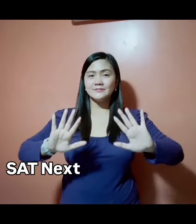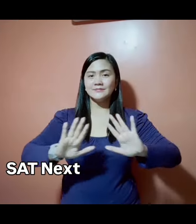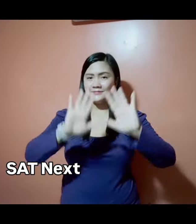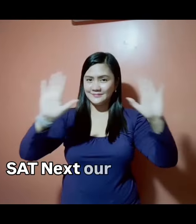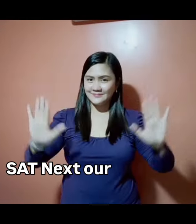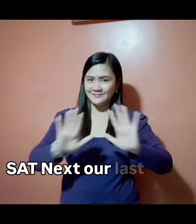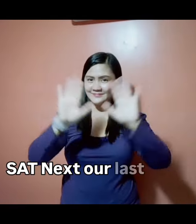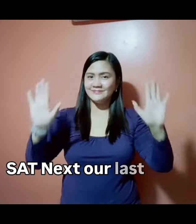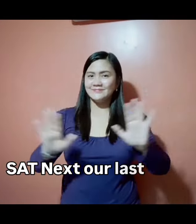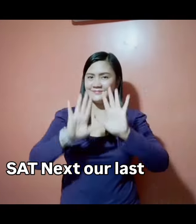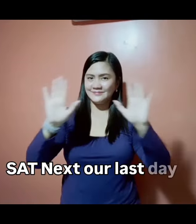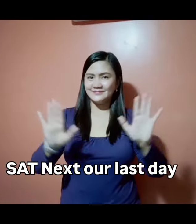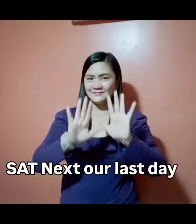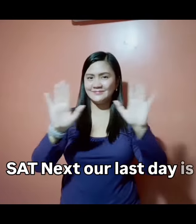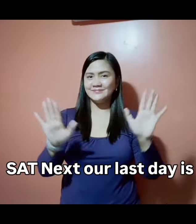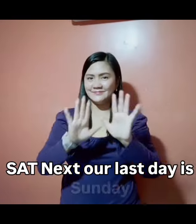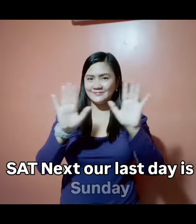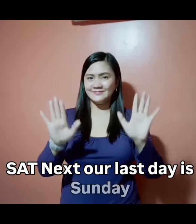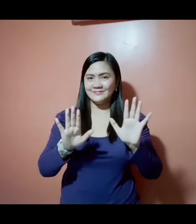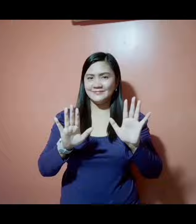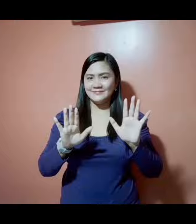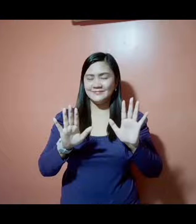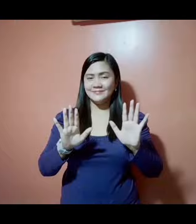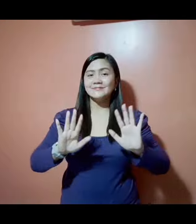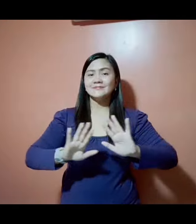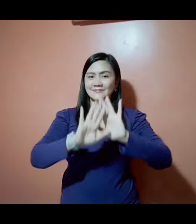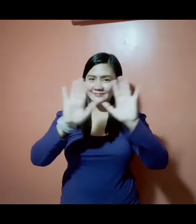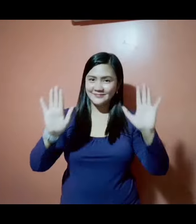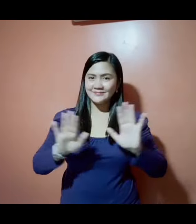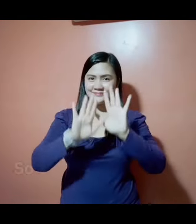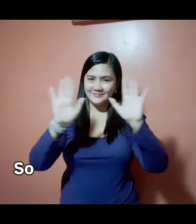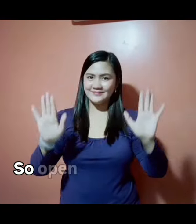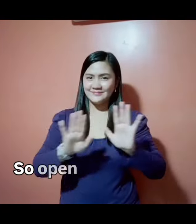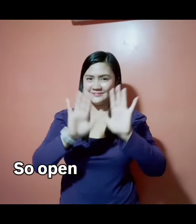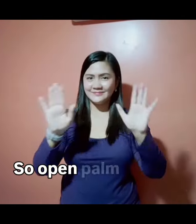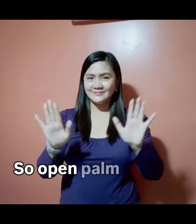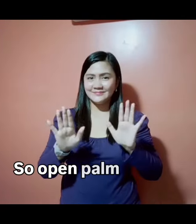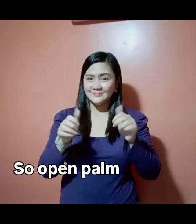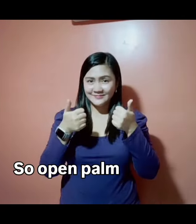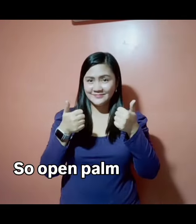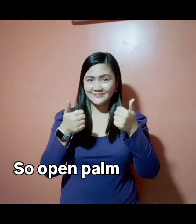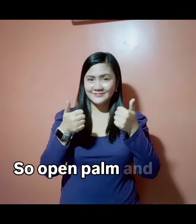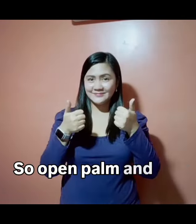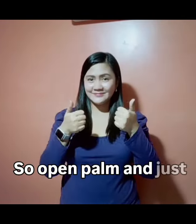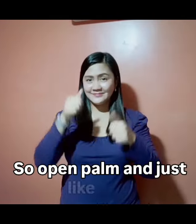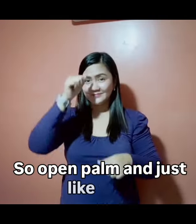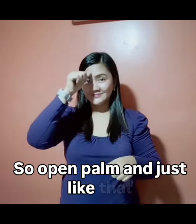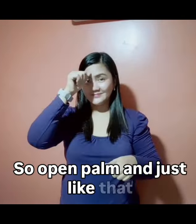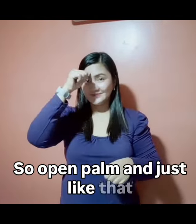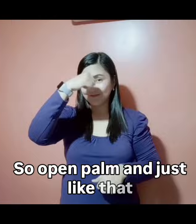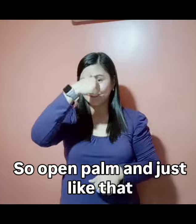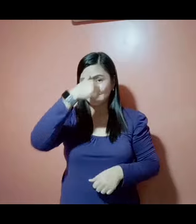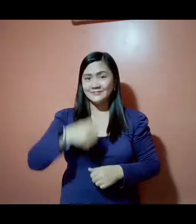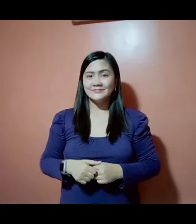Next, our last day is Sunday. So open palm and just like that.